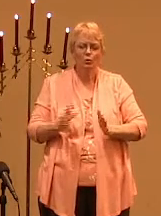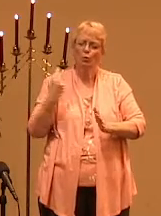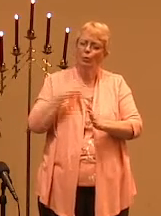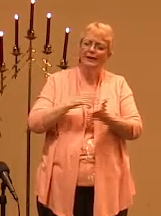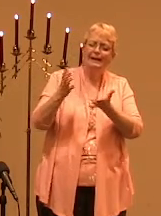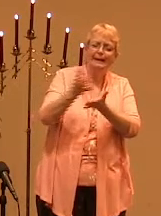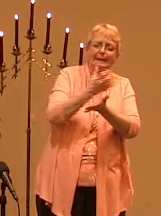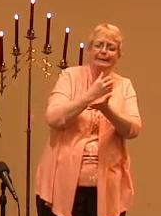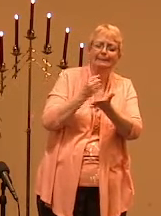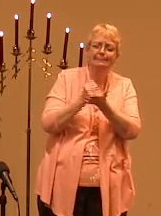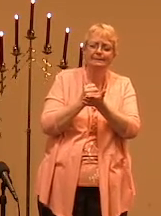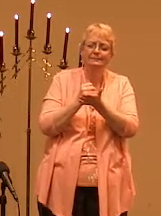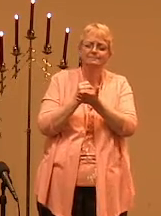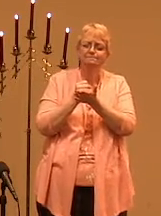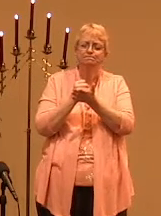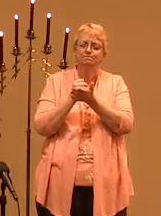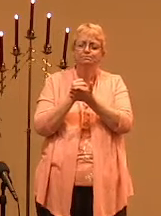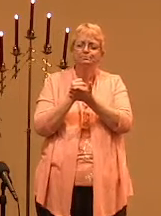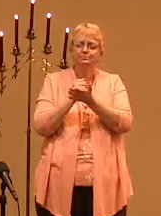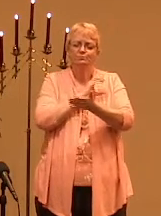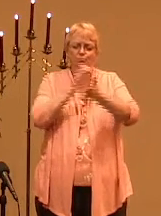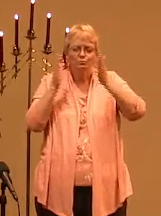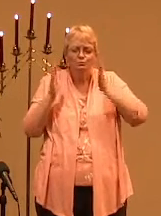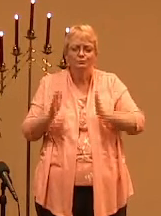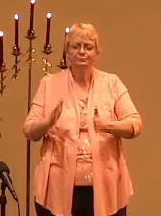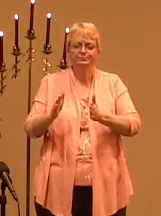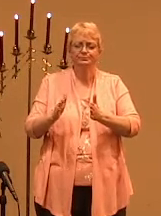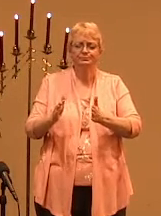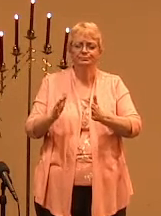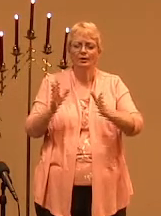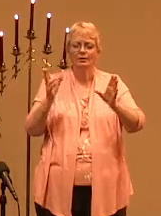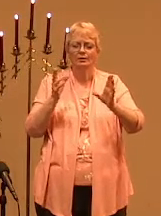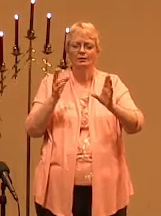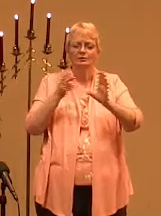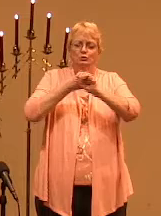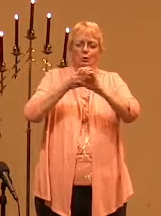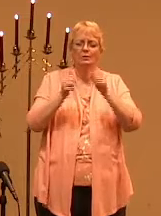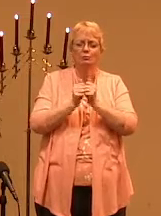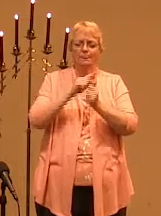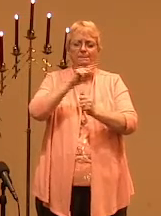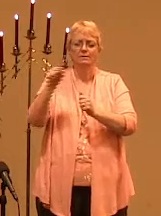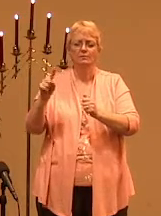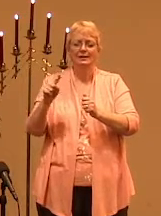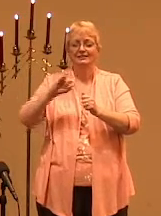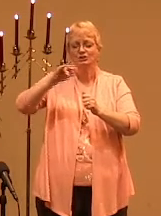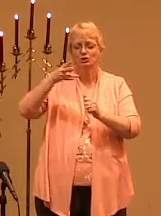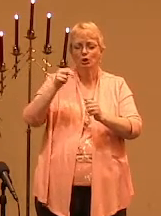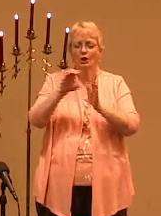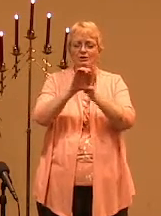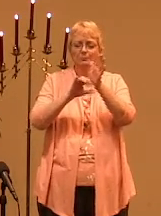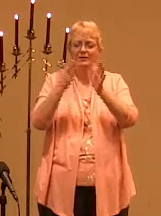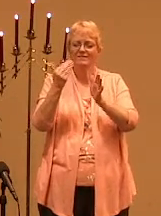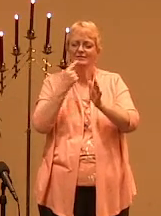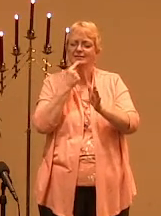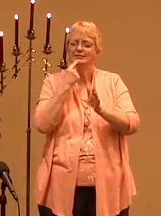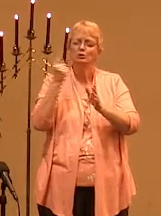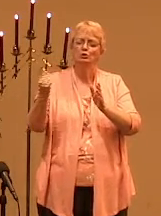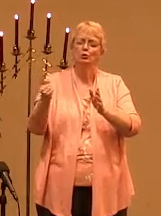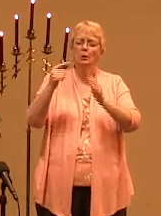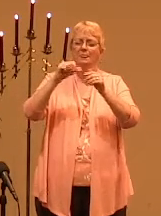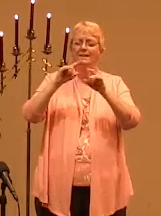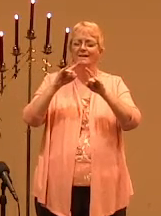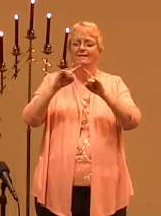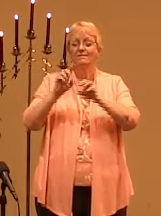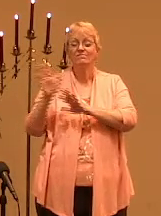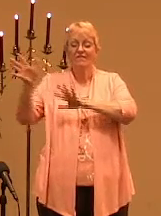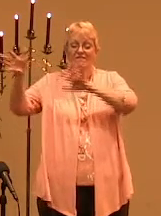gather as Christians who are united with you, living with you. As John chapter 15 says, you are the vine, we are